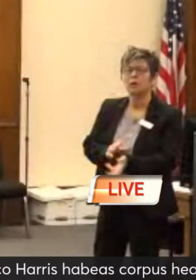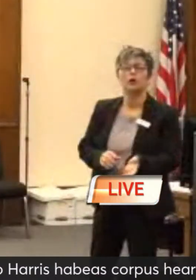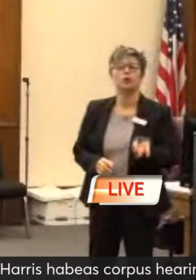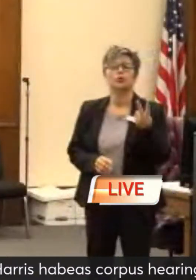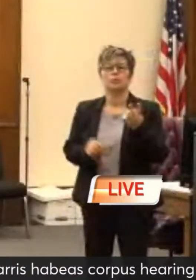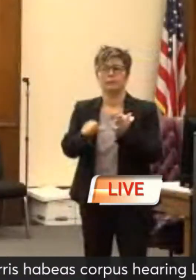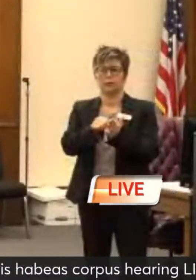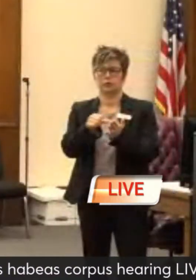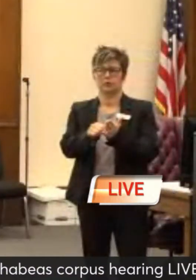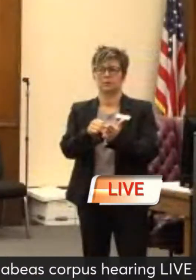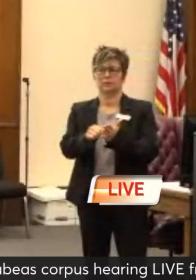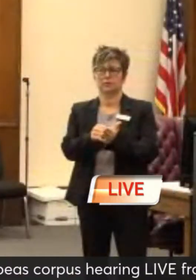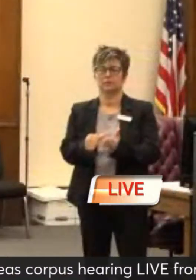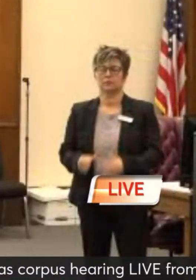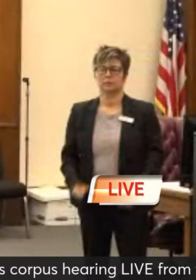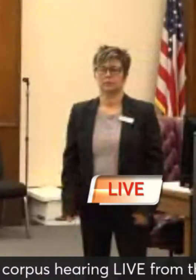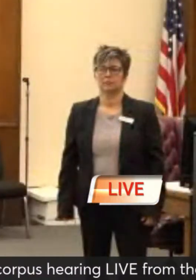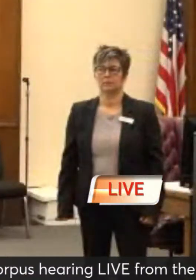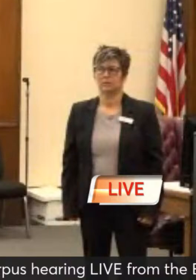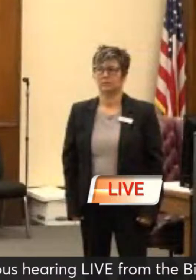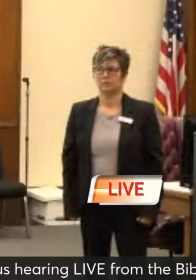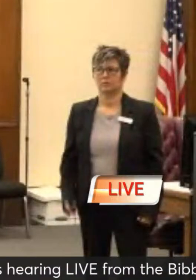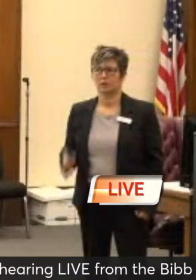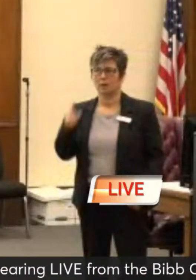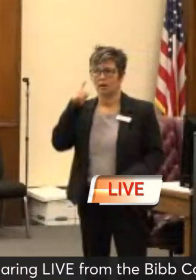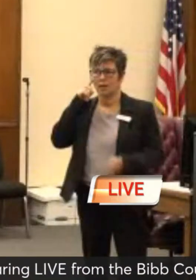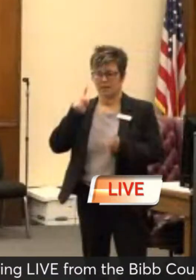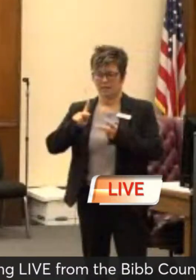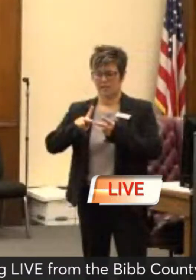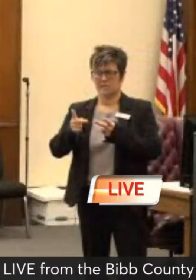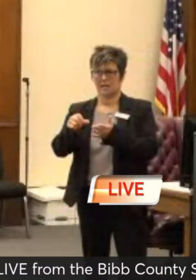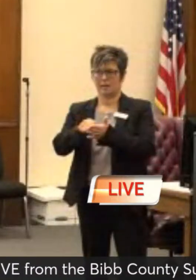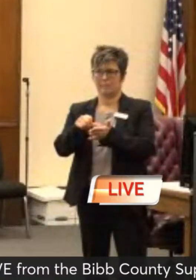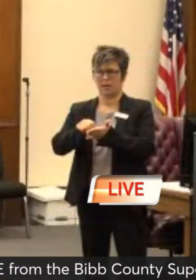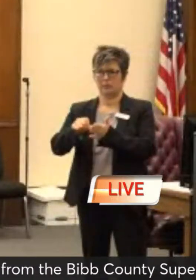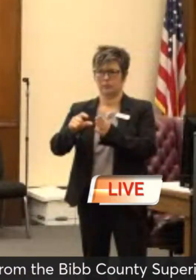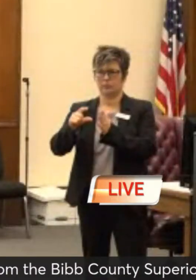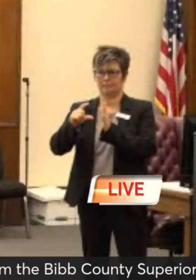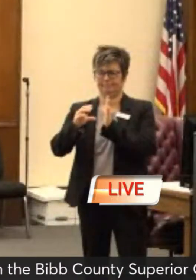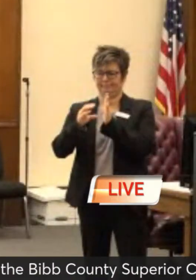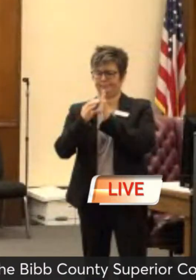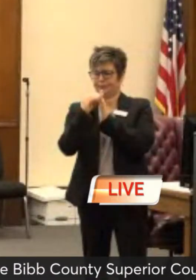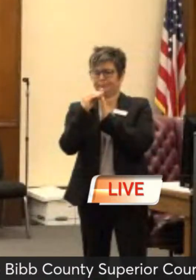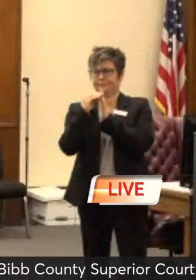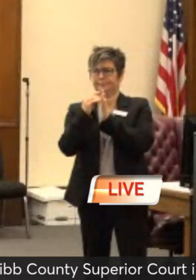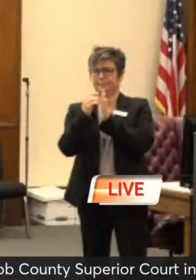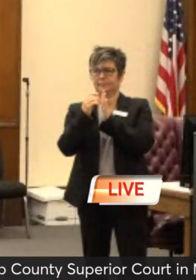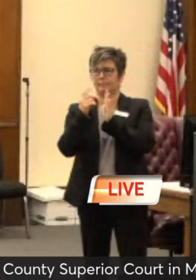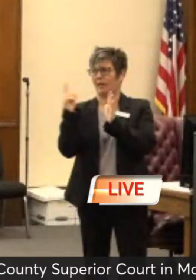pages, but I think the second page is very short. I think it's basically her signature.